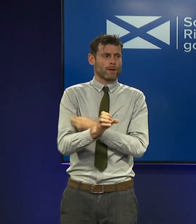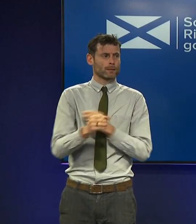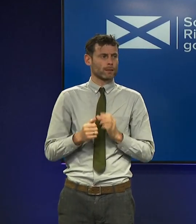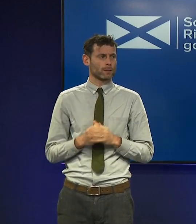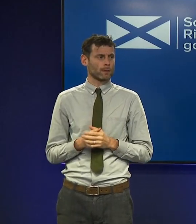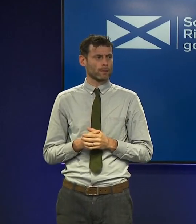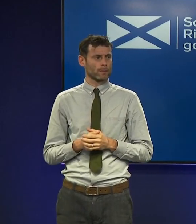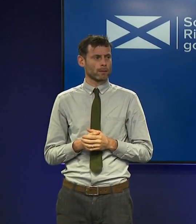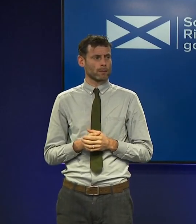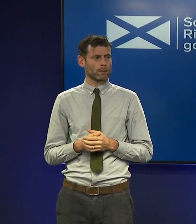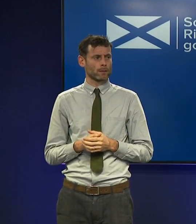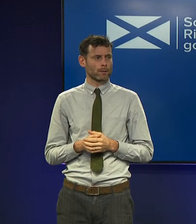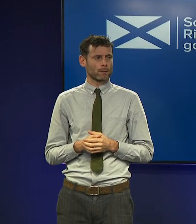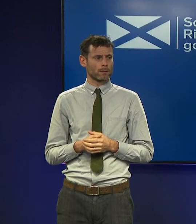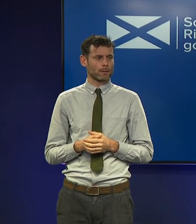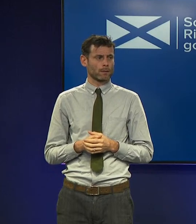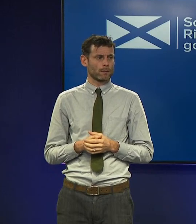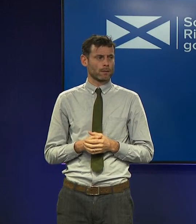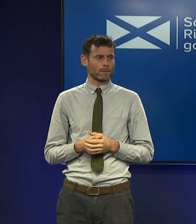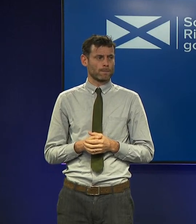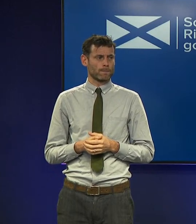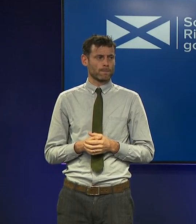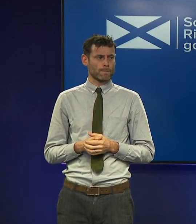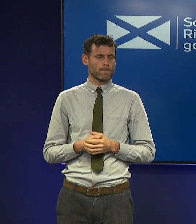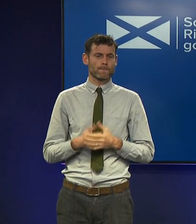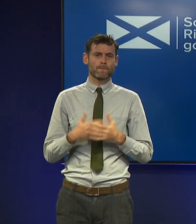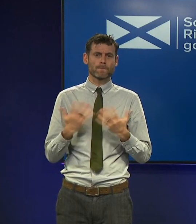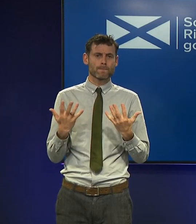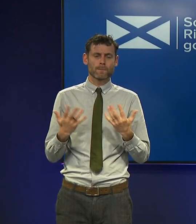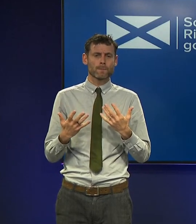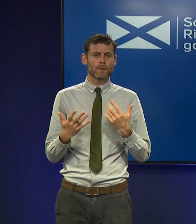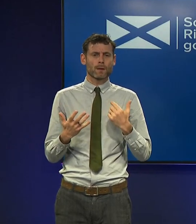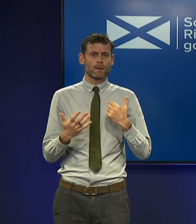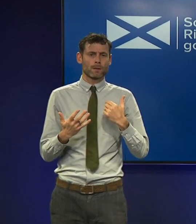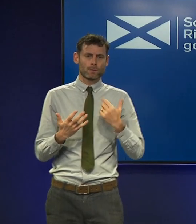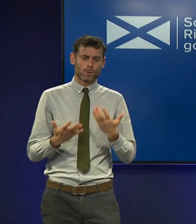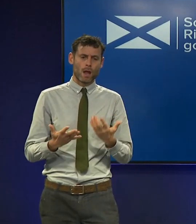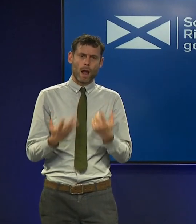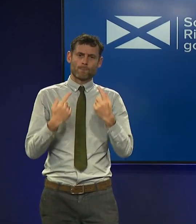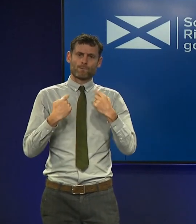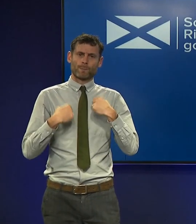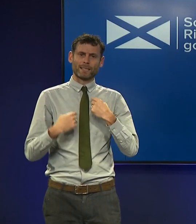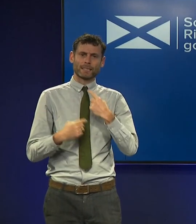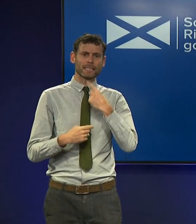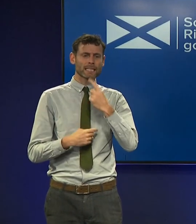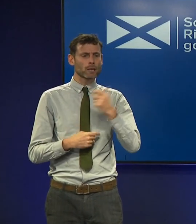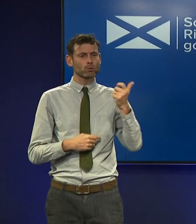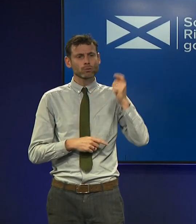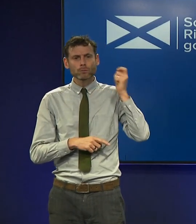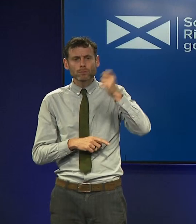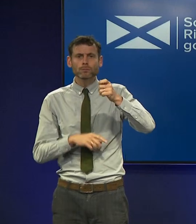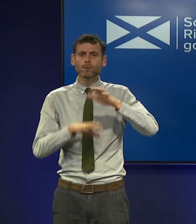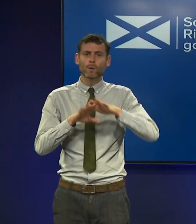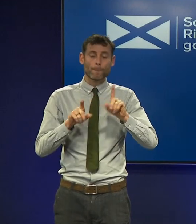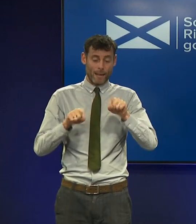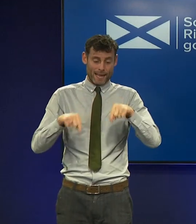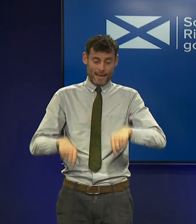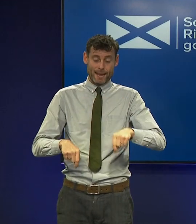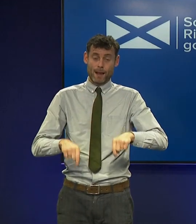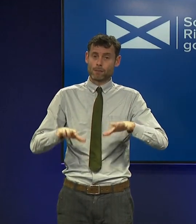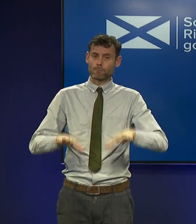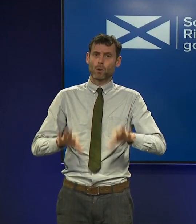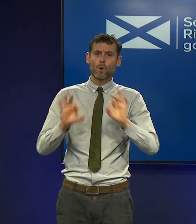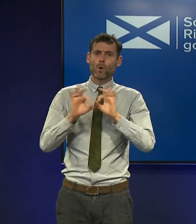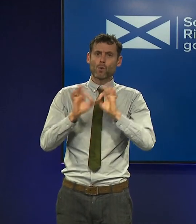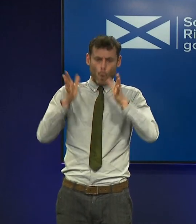I'll come back to you on that last point. It's not for me to say whether people should be prosecuted or not. We don't have compulsory vaccination, but we strongly